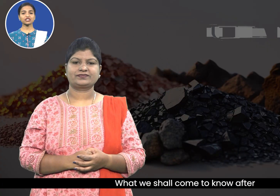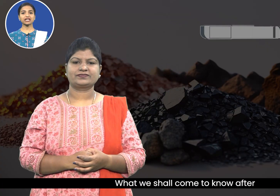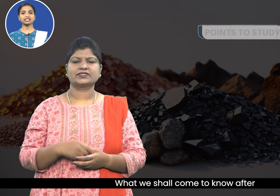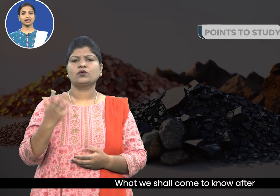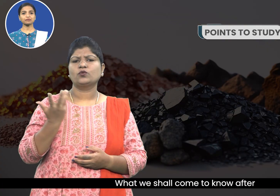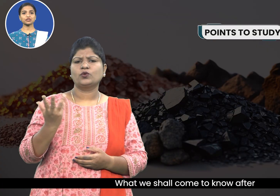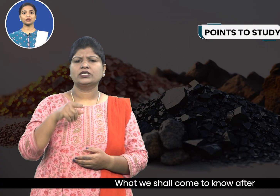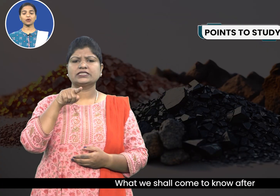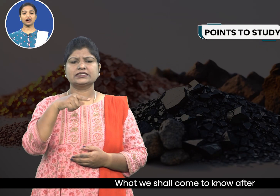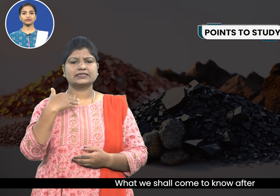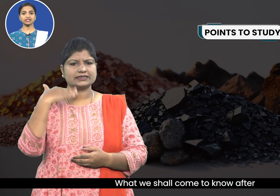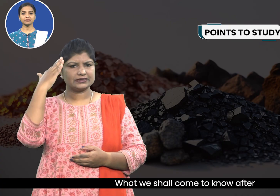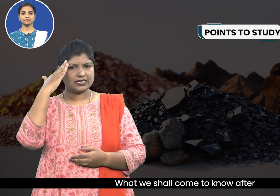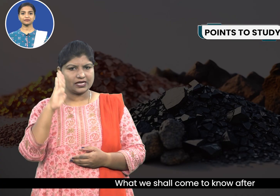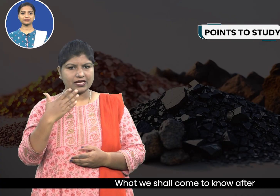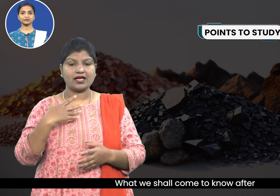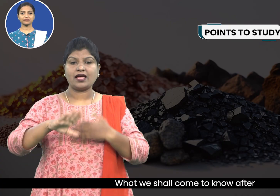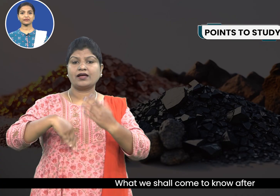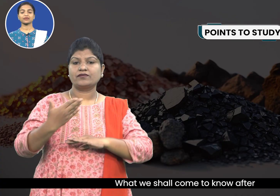What we shall come to know after?